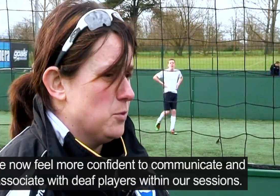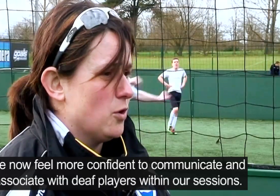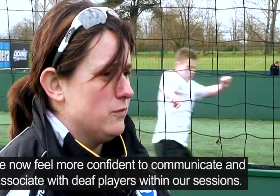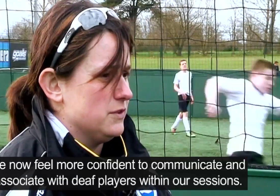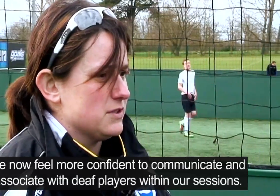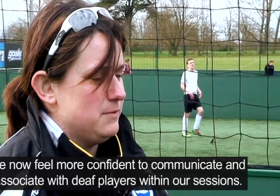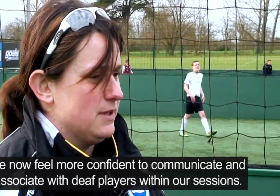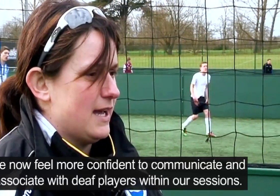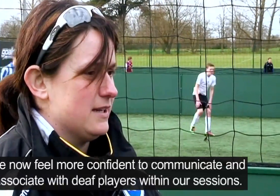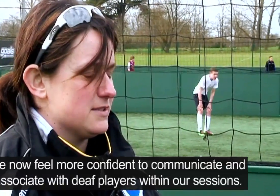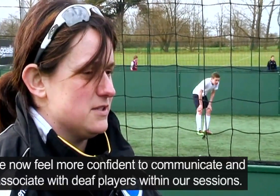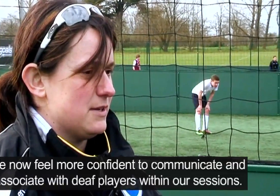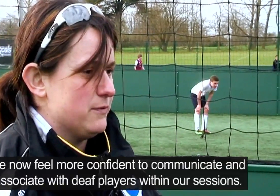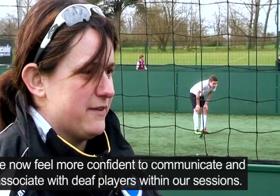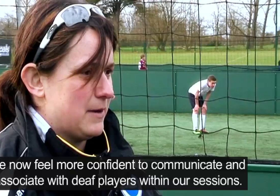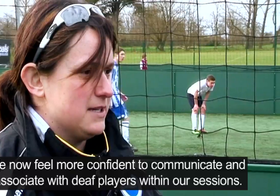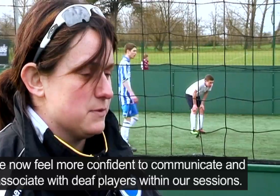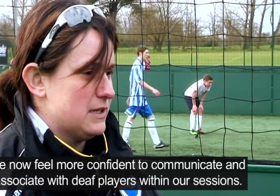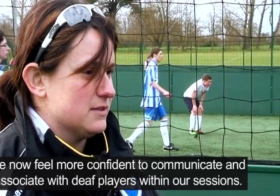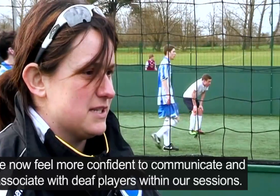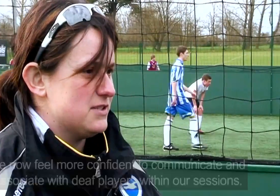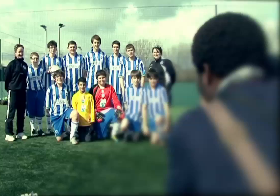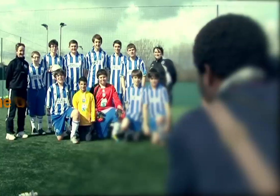more confident to communicate and associate with deaf players within our sessions.